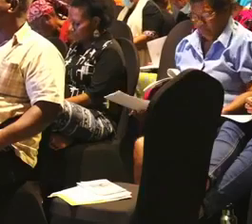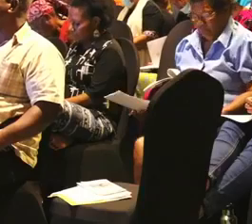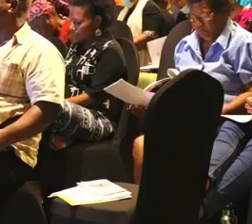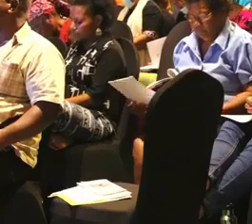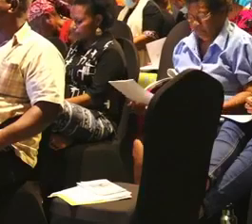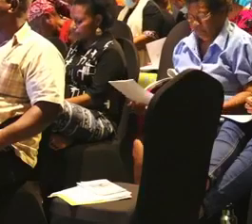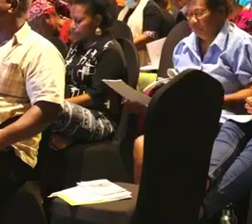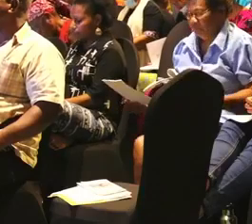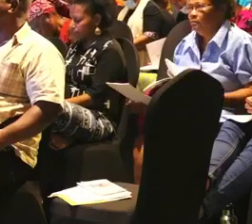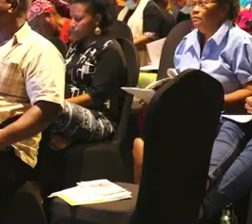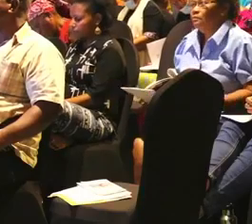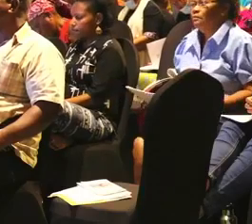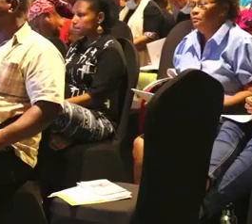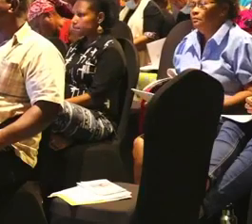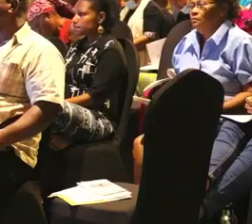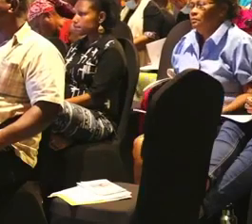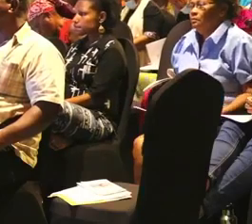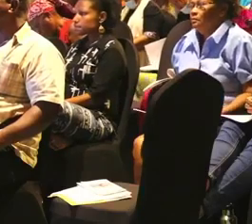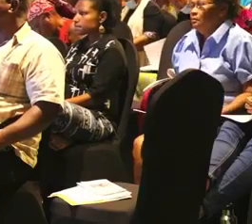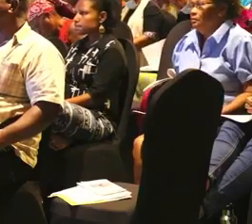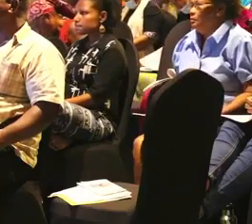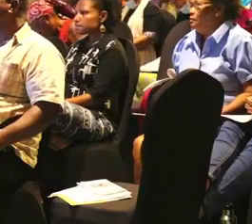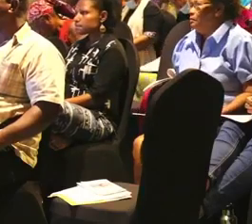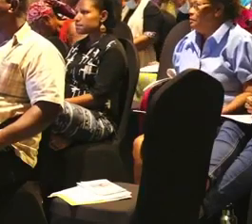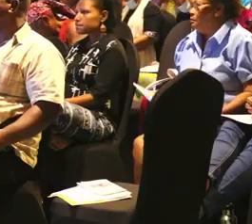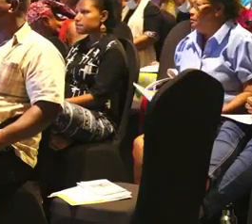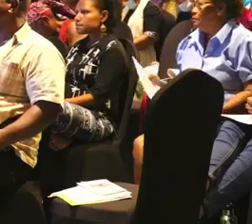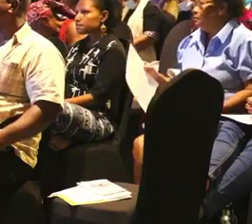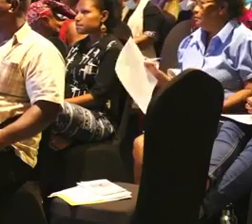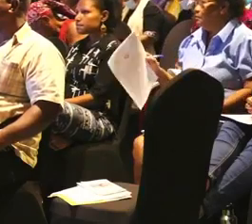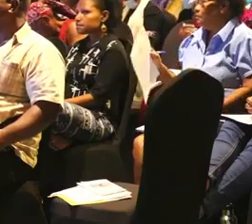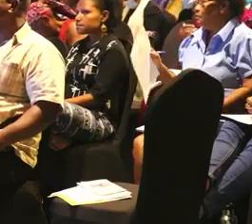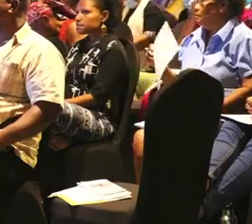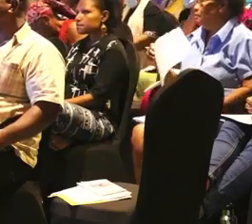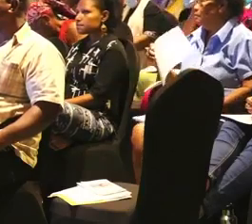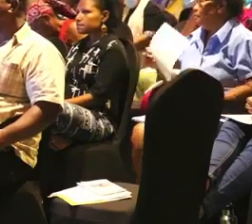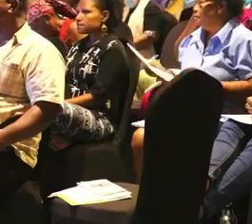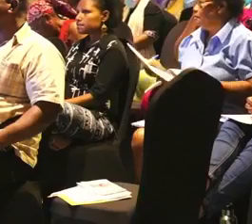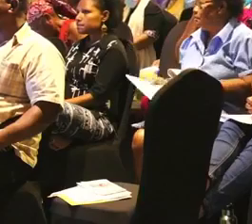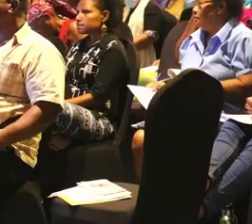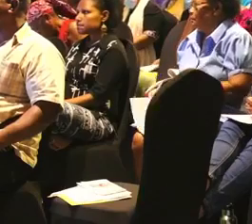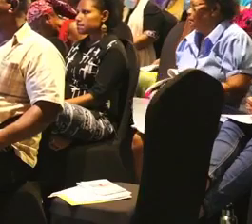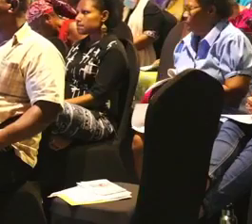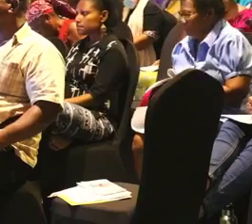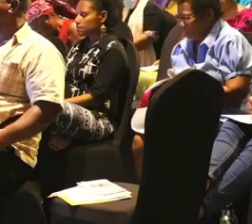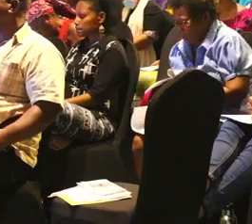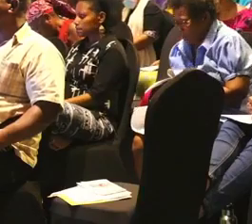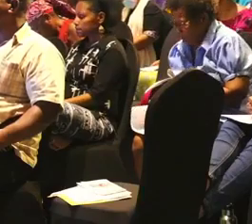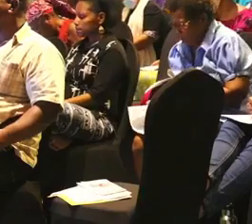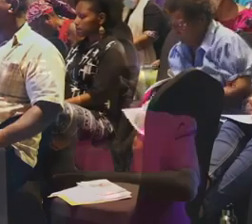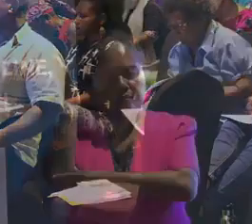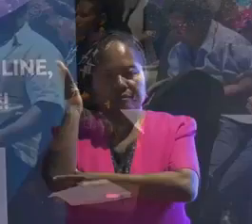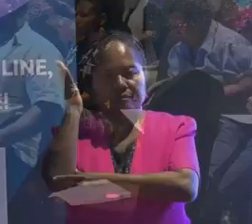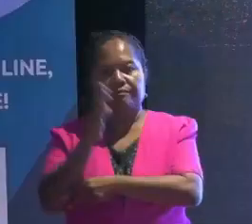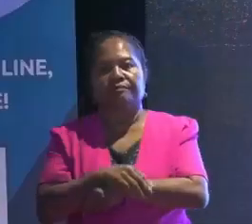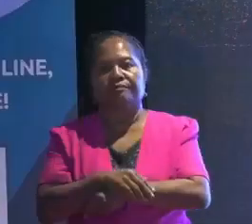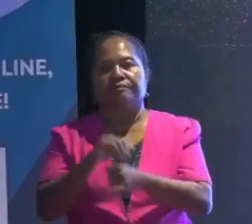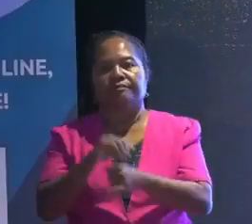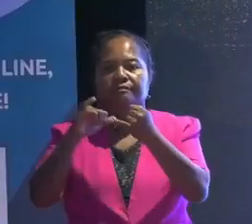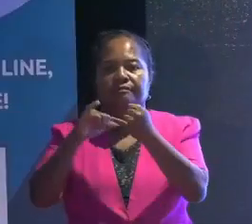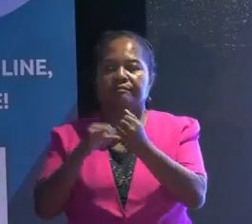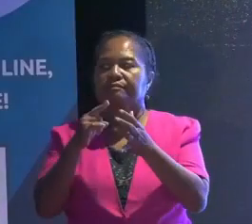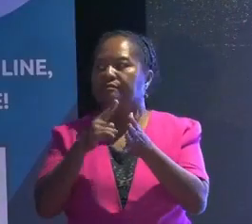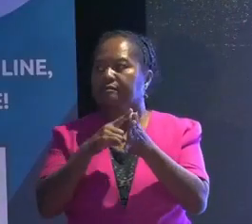without further ado, we will proceed on with the first presentation, which is on salary